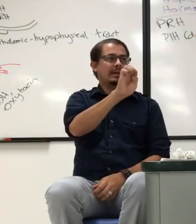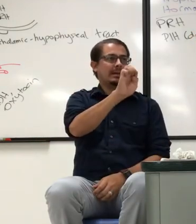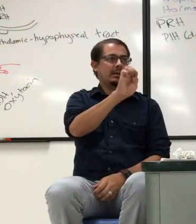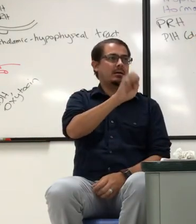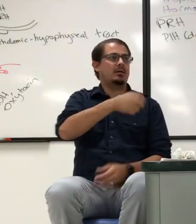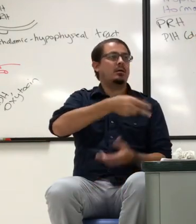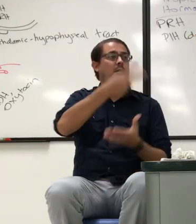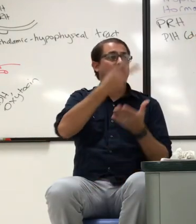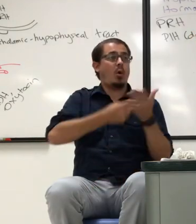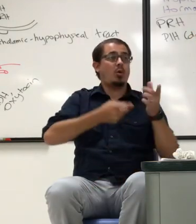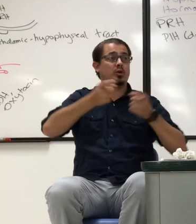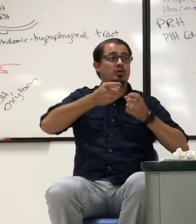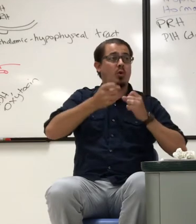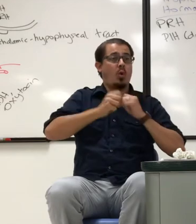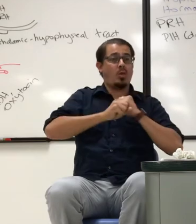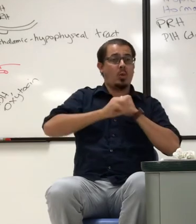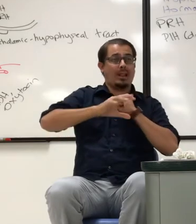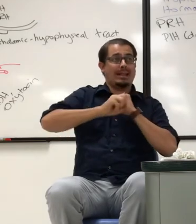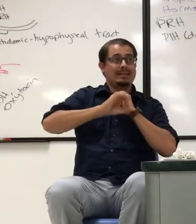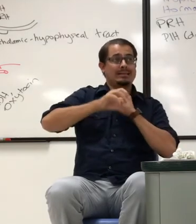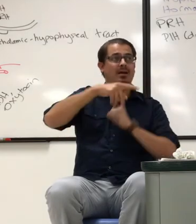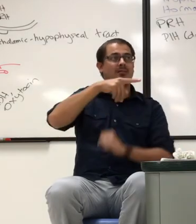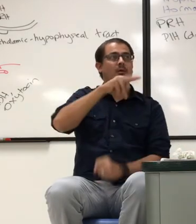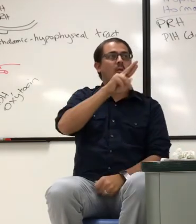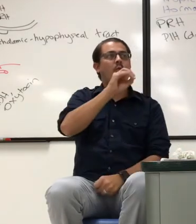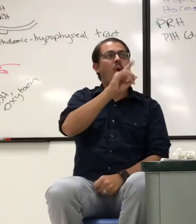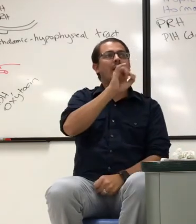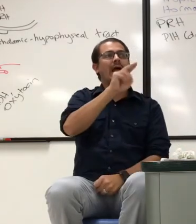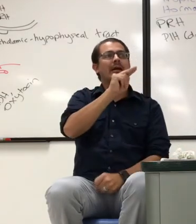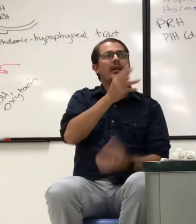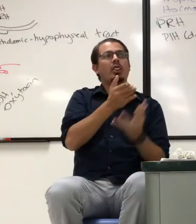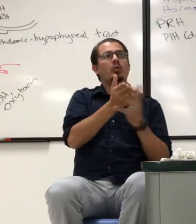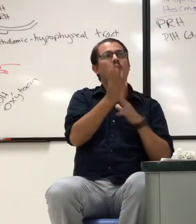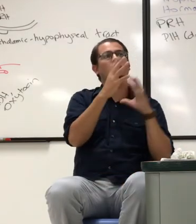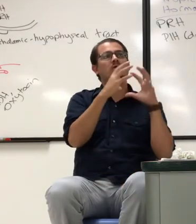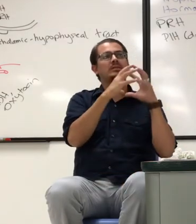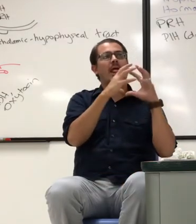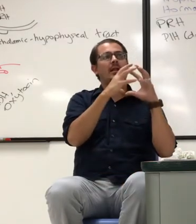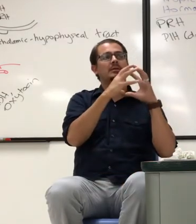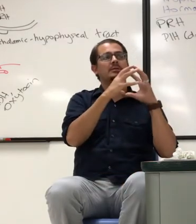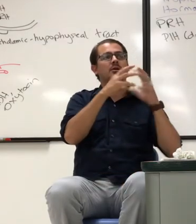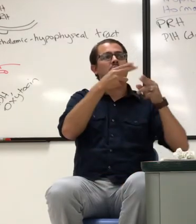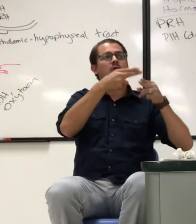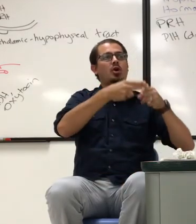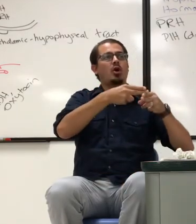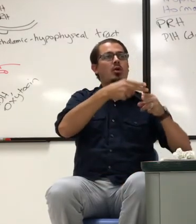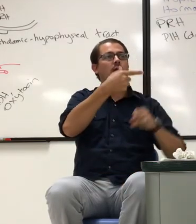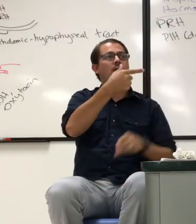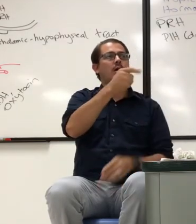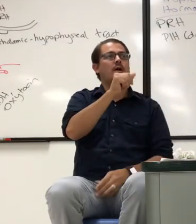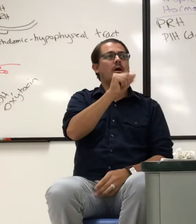Both of these control the release of prolactin through these cells called lactotropes.